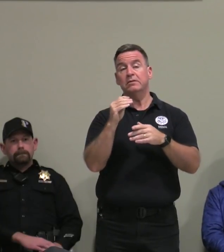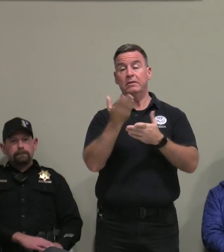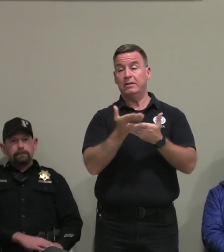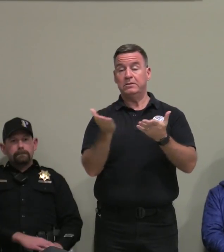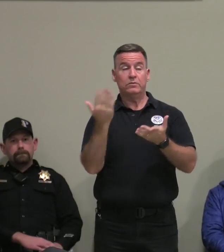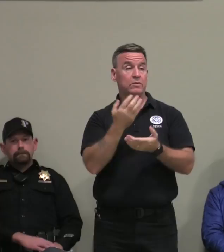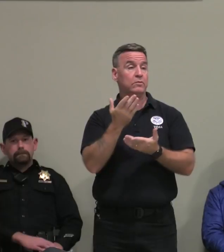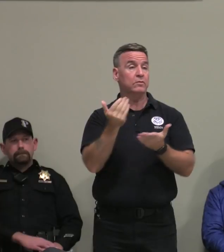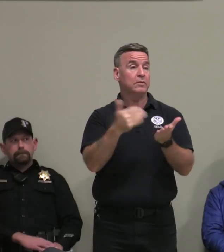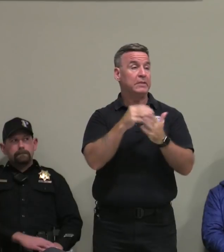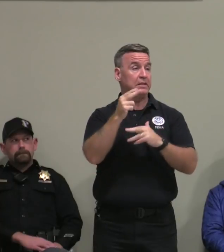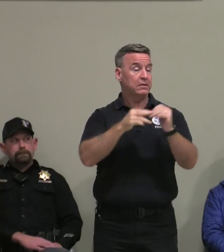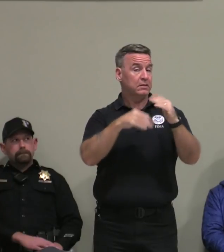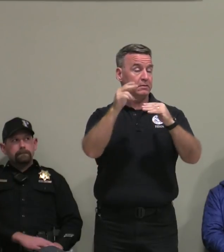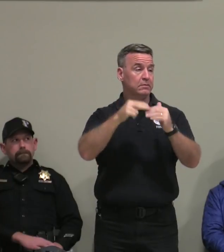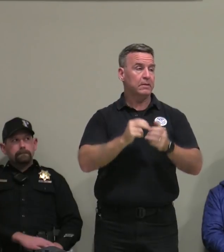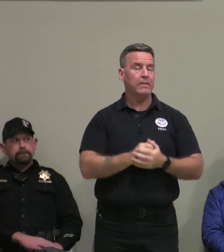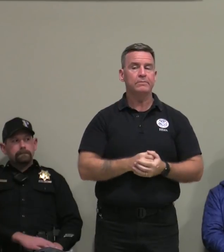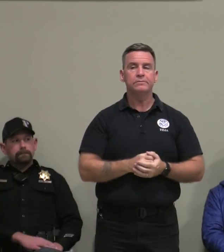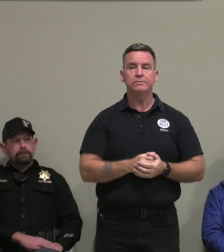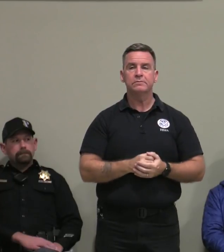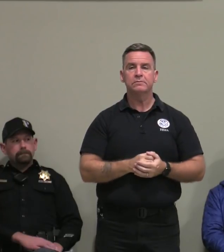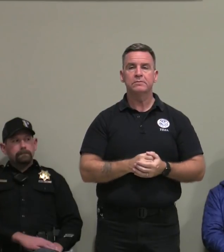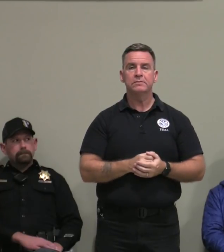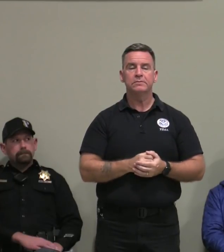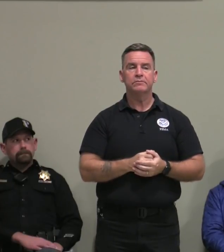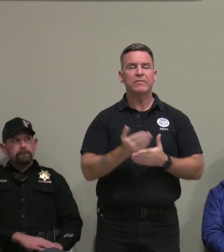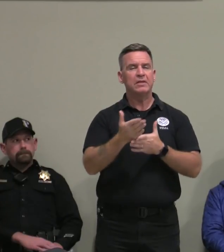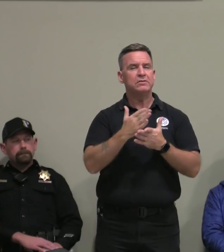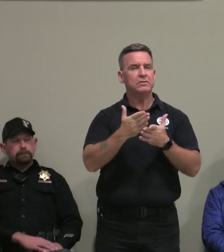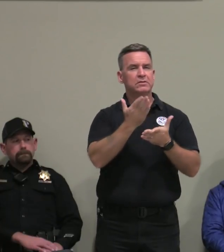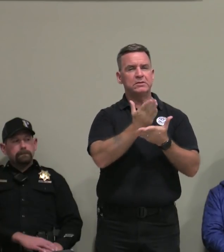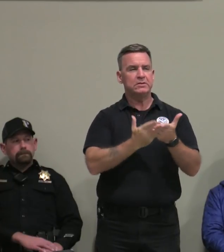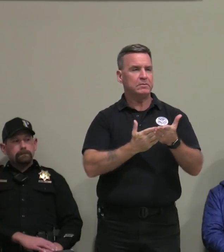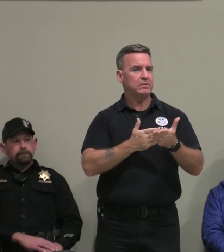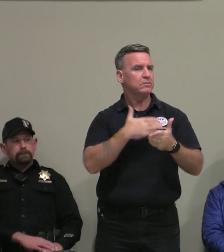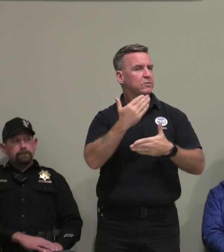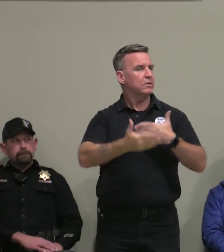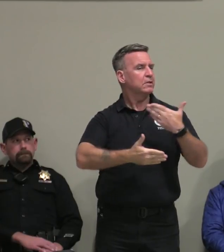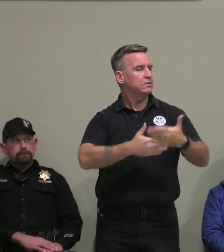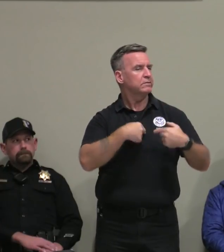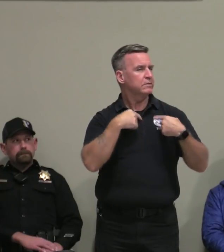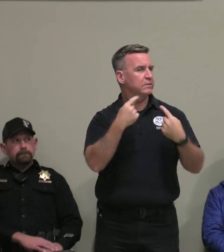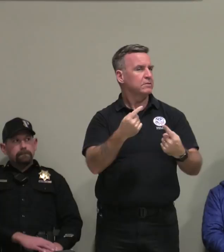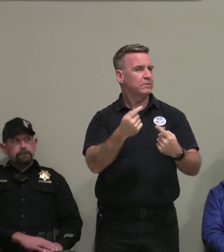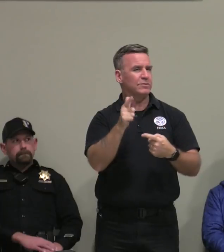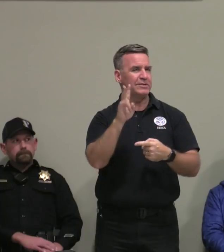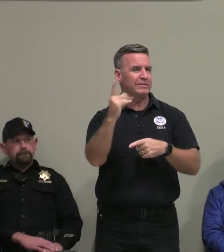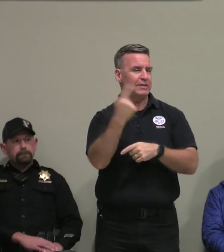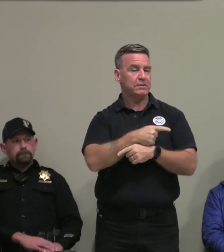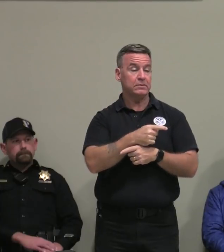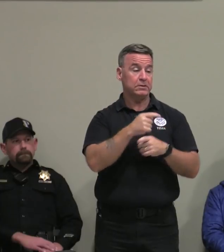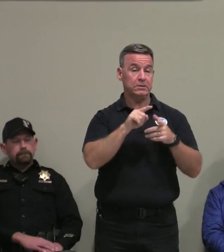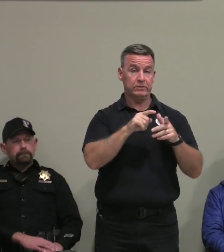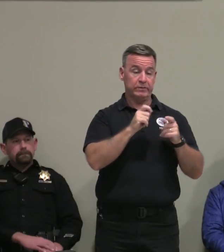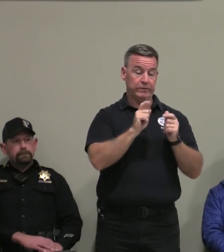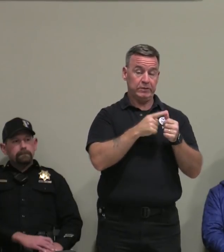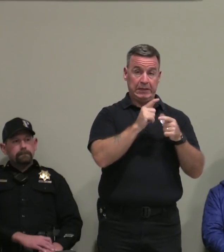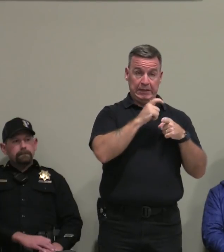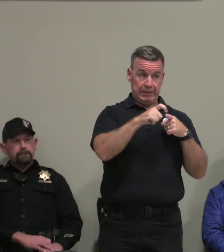we're rebuilding. I want to share with you some of the progress we've made over the last 27 days. Let's start with electric service.